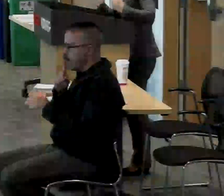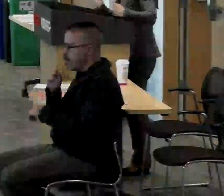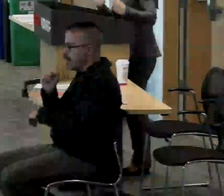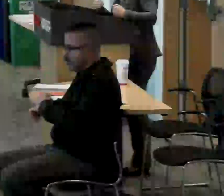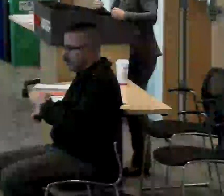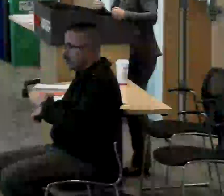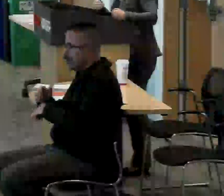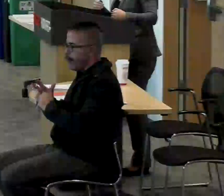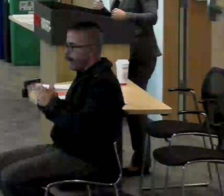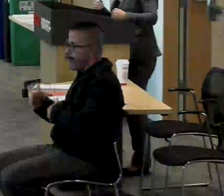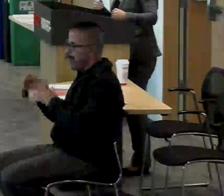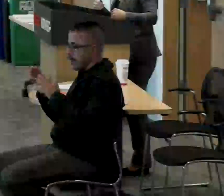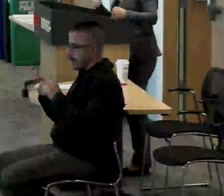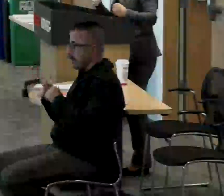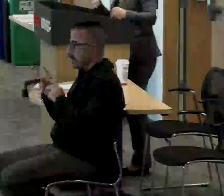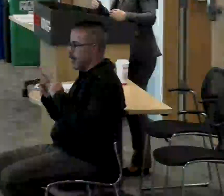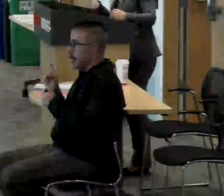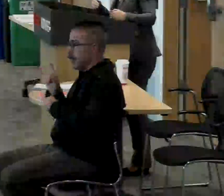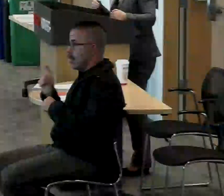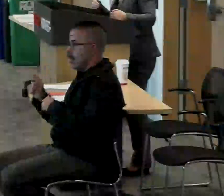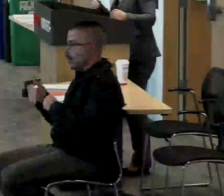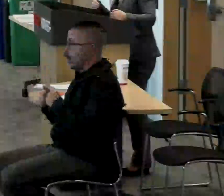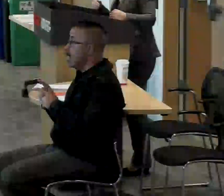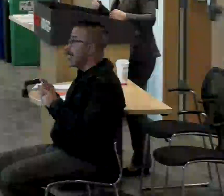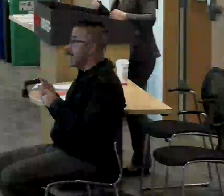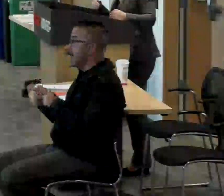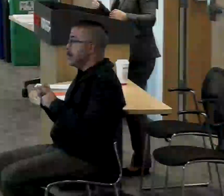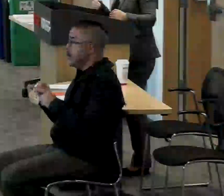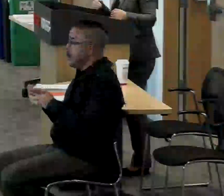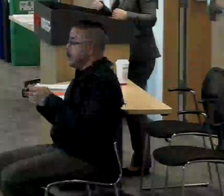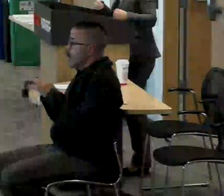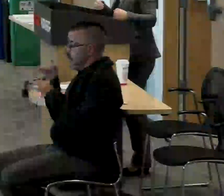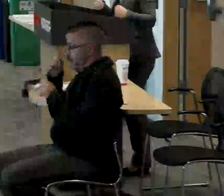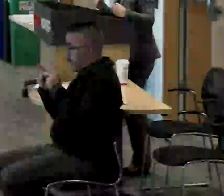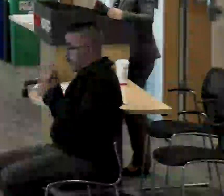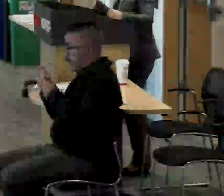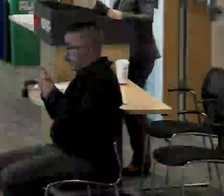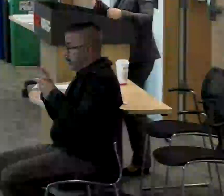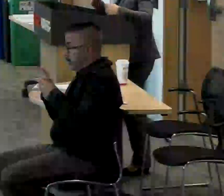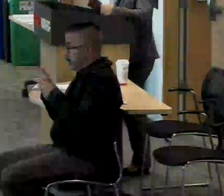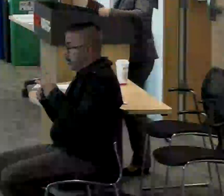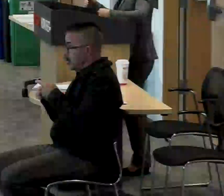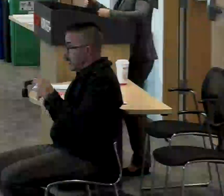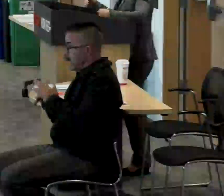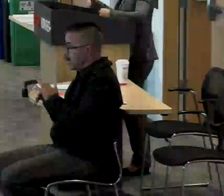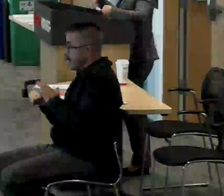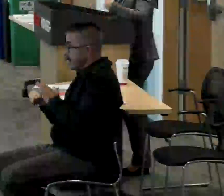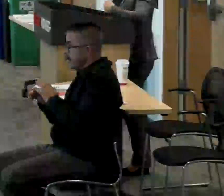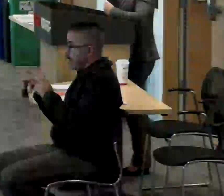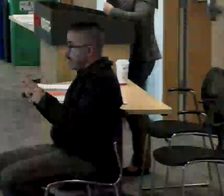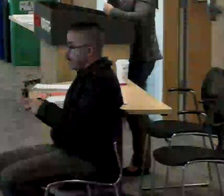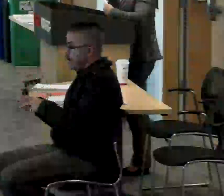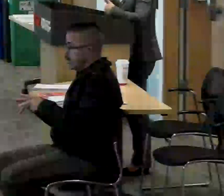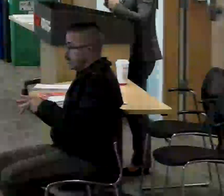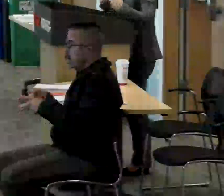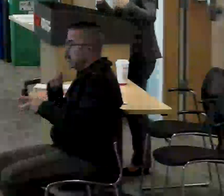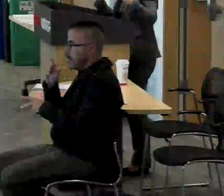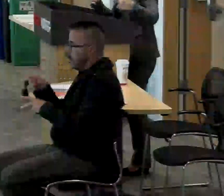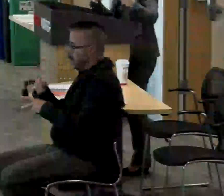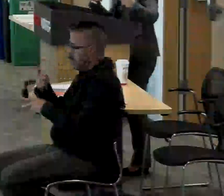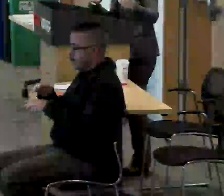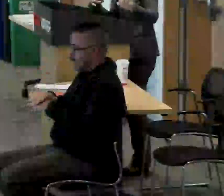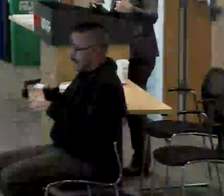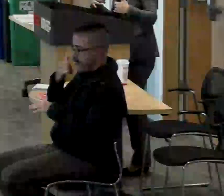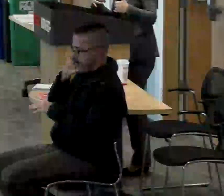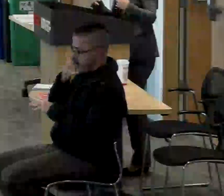is very important for people, for a large portion of our population, to be able to access a person, not just on the phone. That doesn't